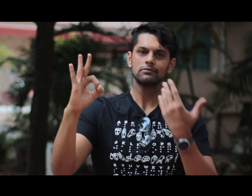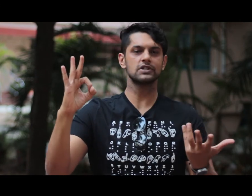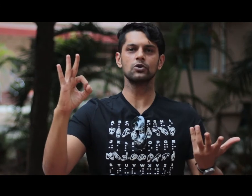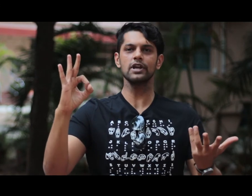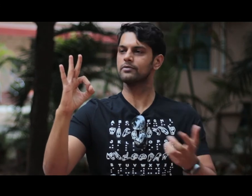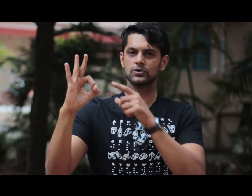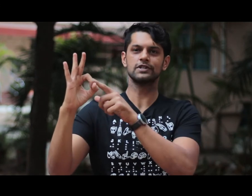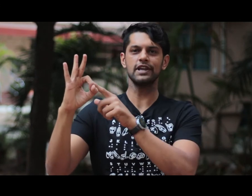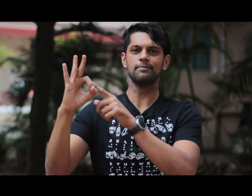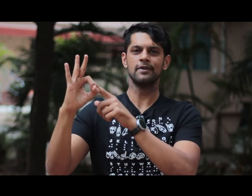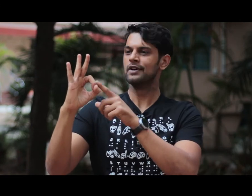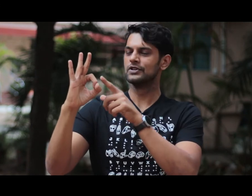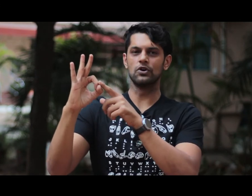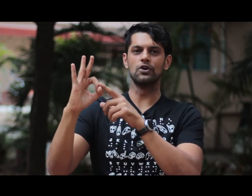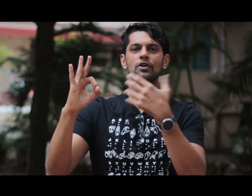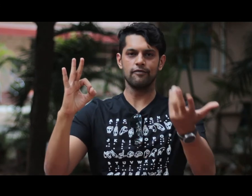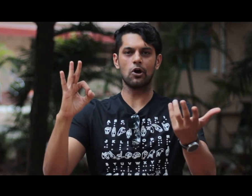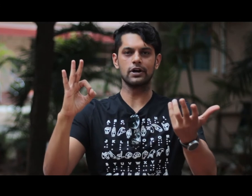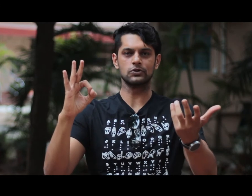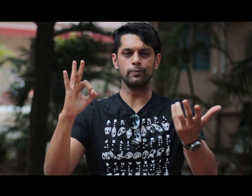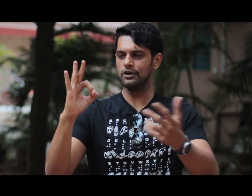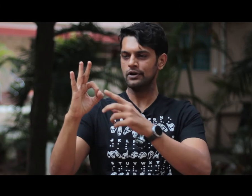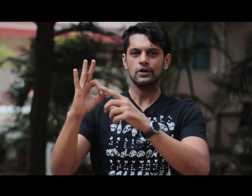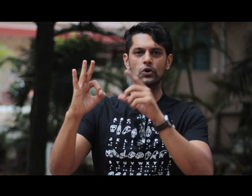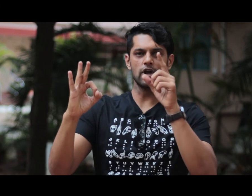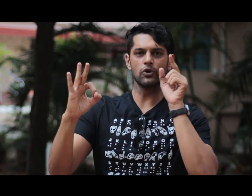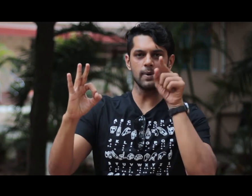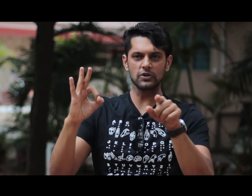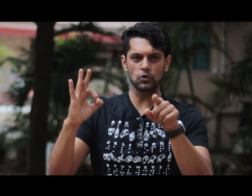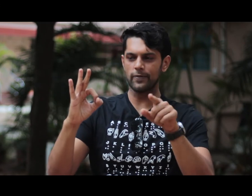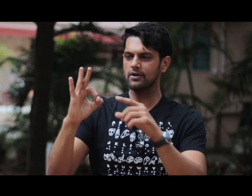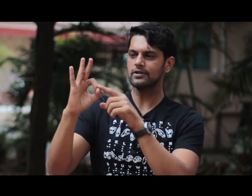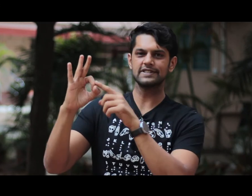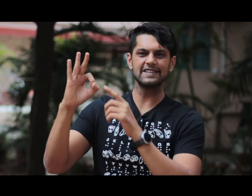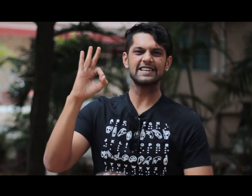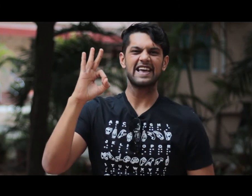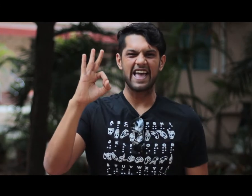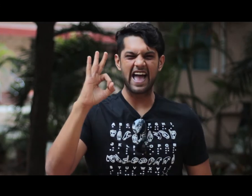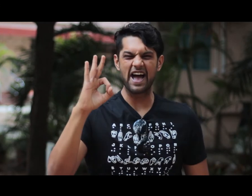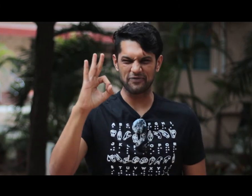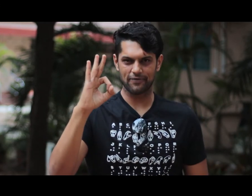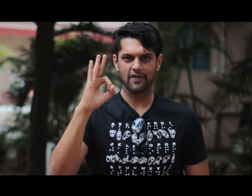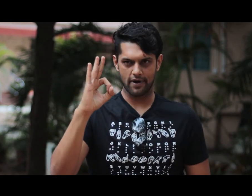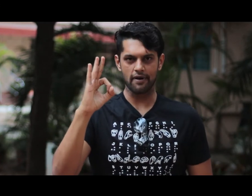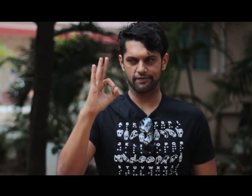there's no name. This was the name. So we call it a super. So if you remember super, this is F. F,